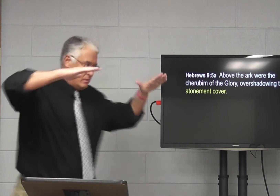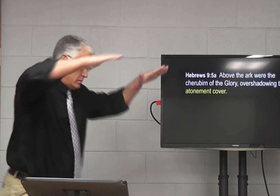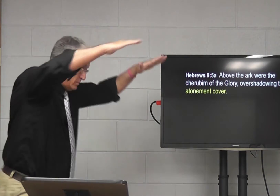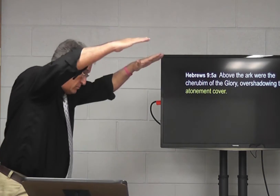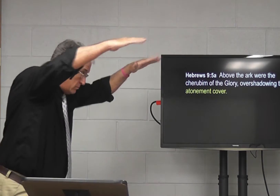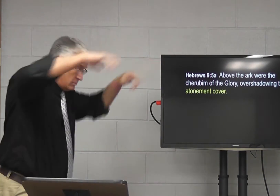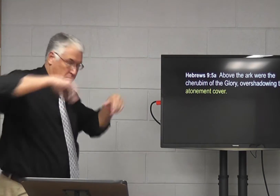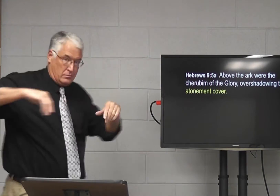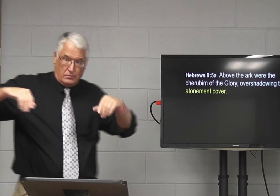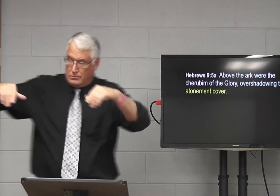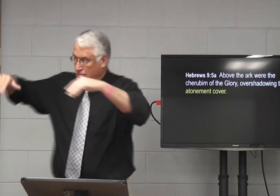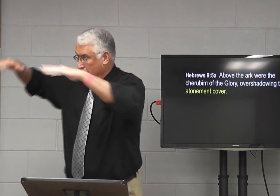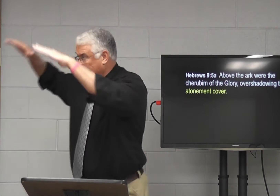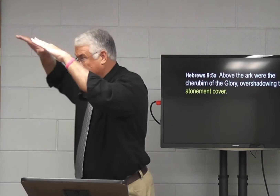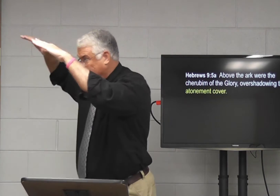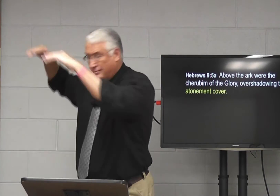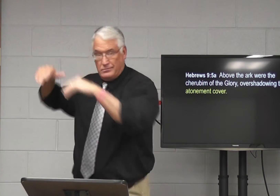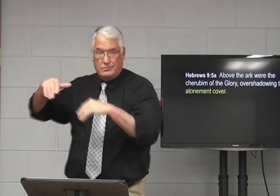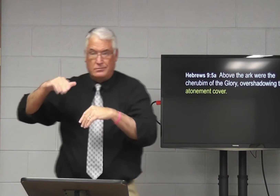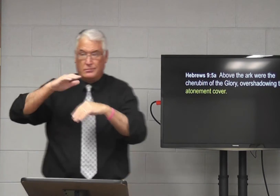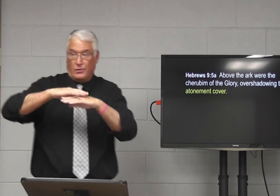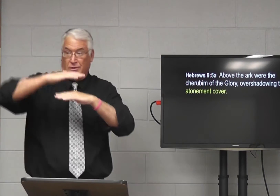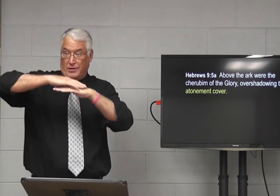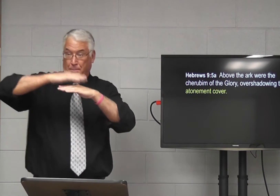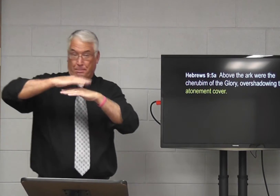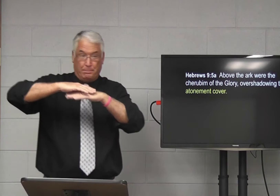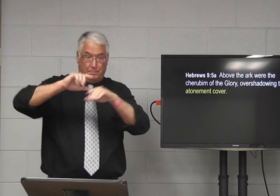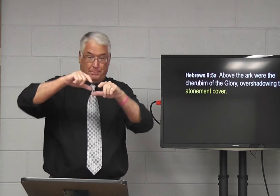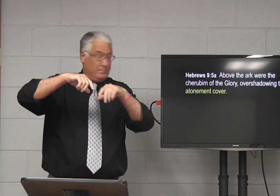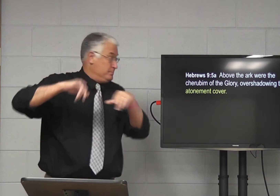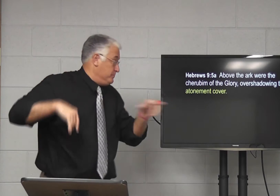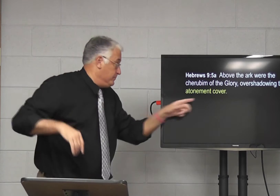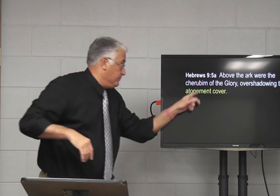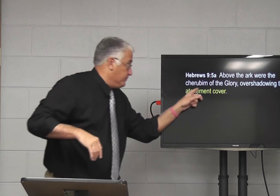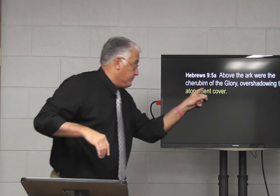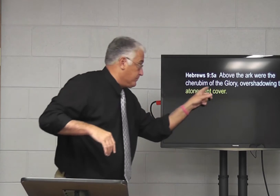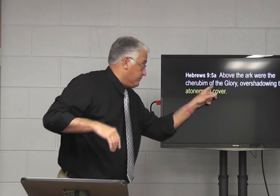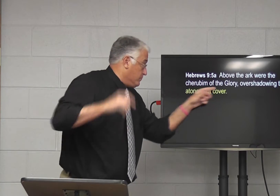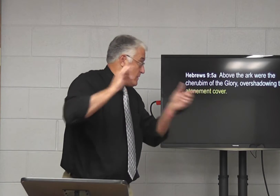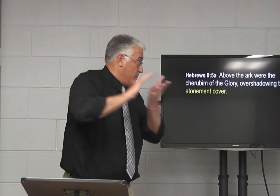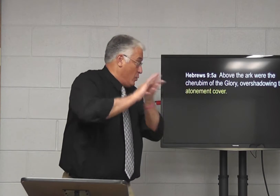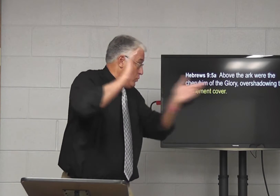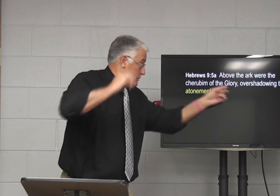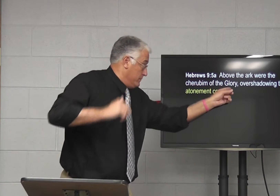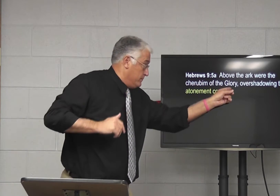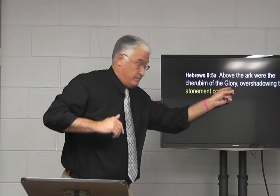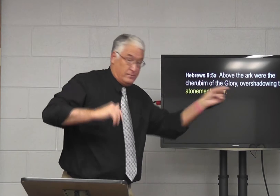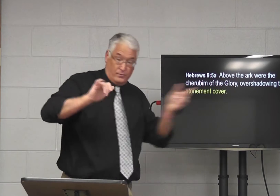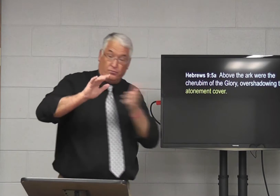were the cherubim. You know, they're angels that were on top of the ark of